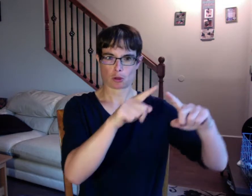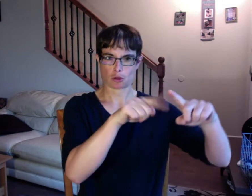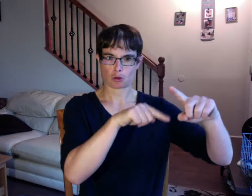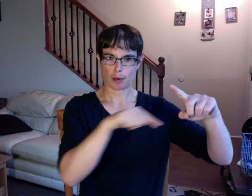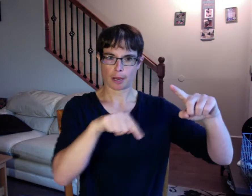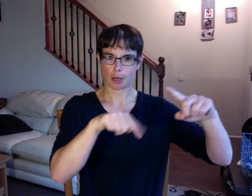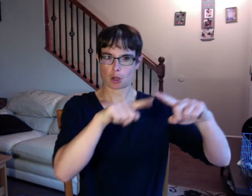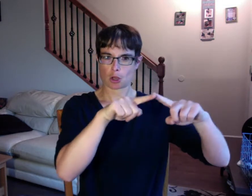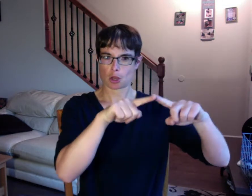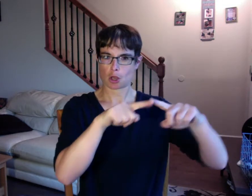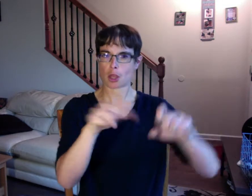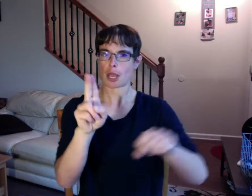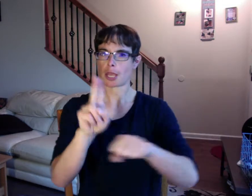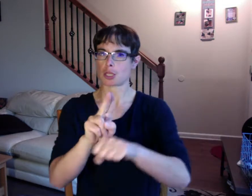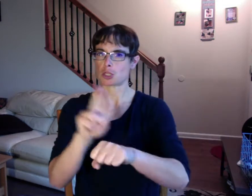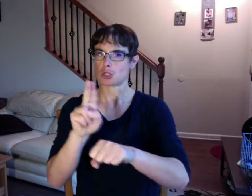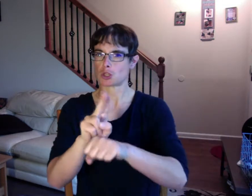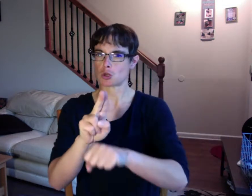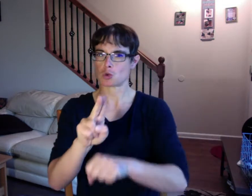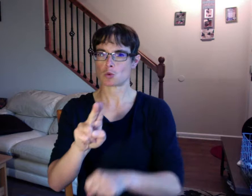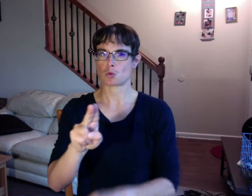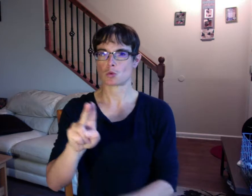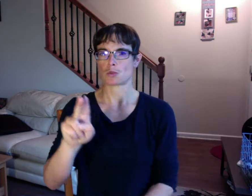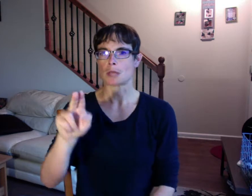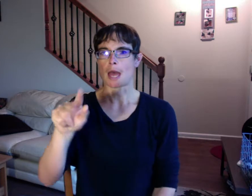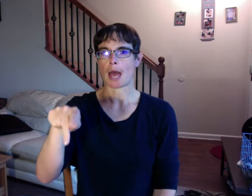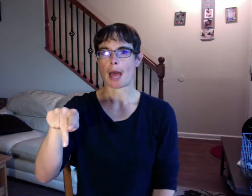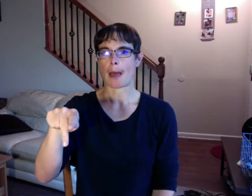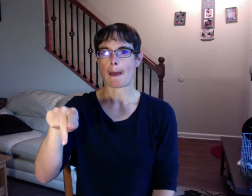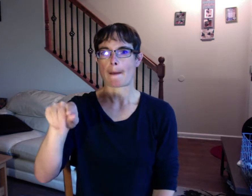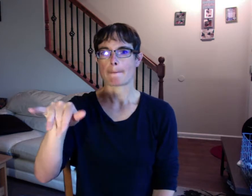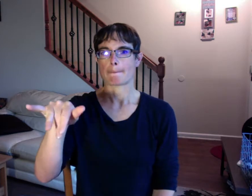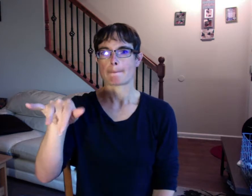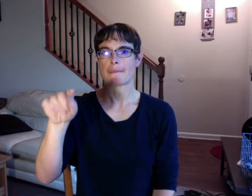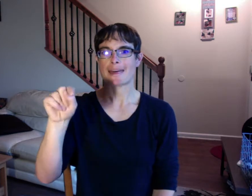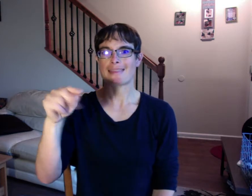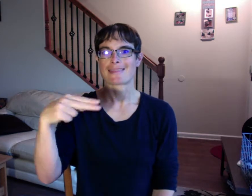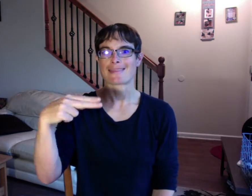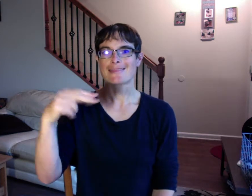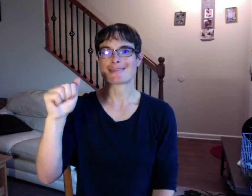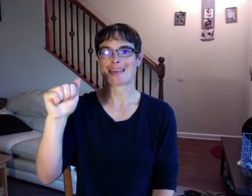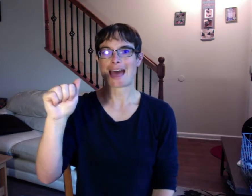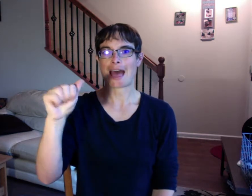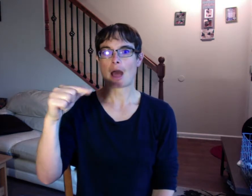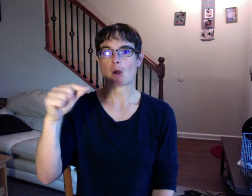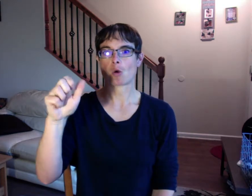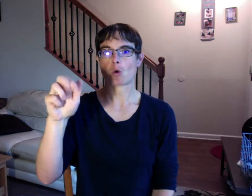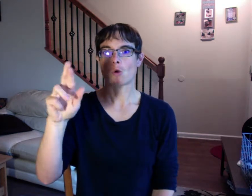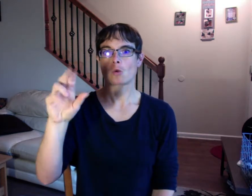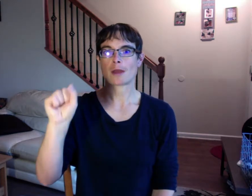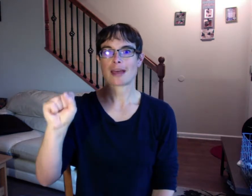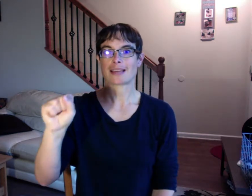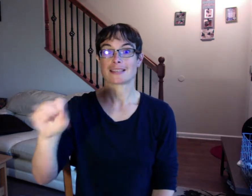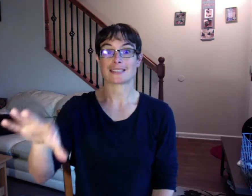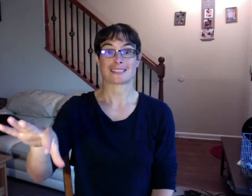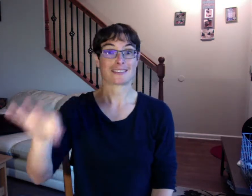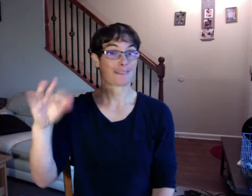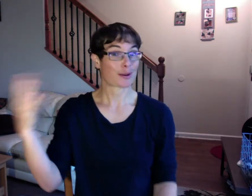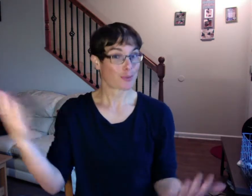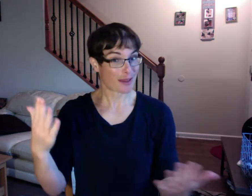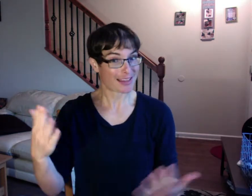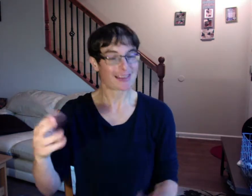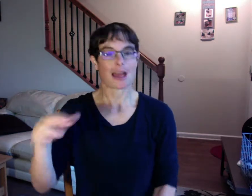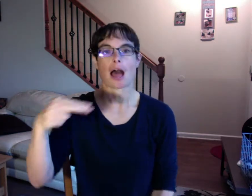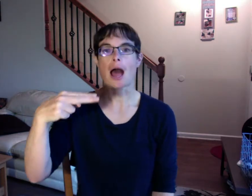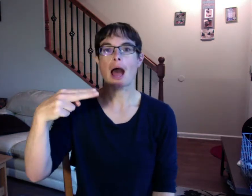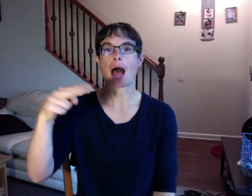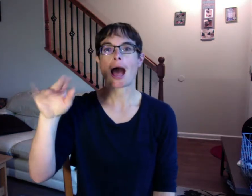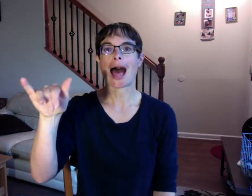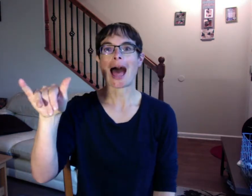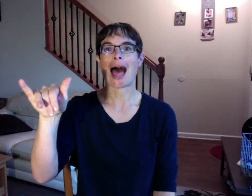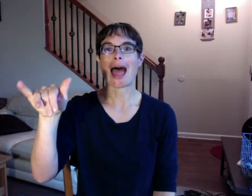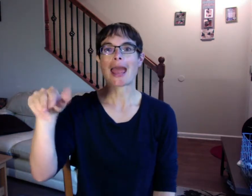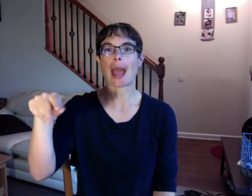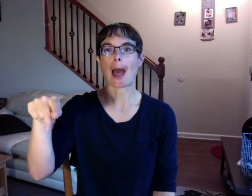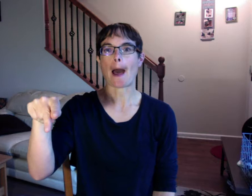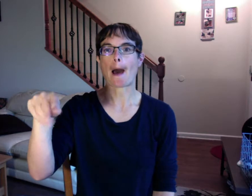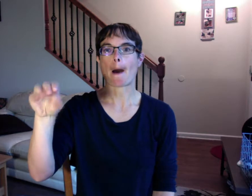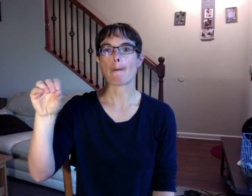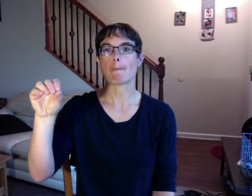Pythagoras to find hypotenuse. Good job. Those words are difficult to pronounce. So they did